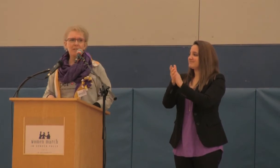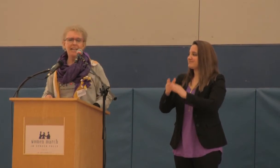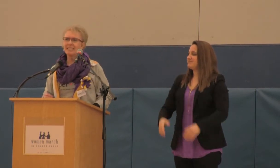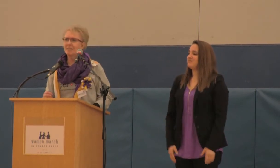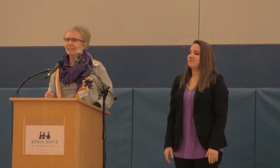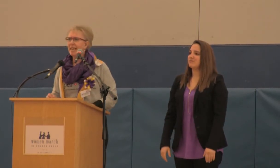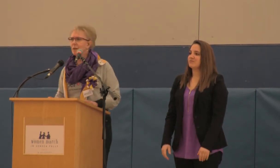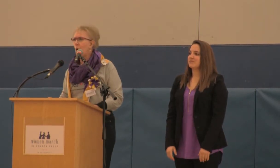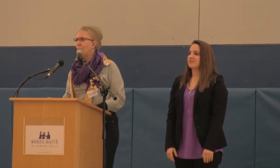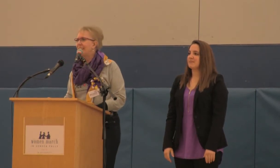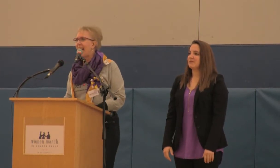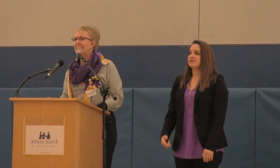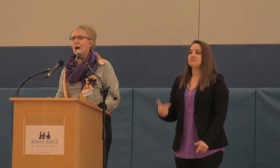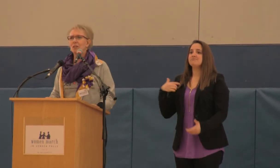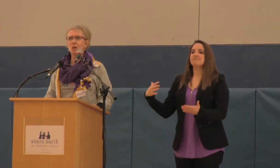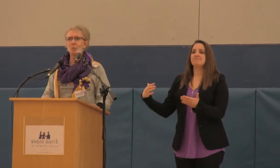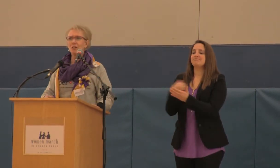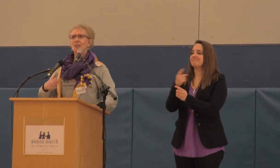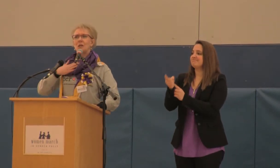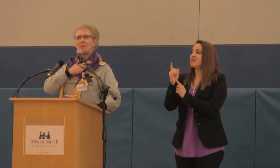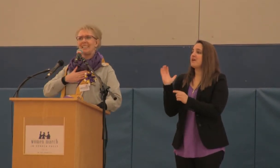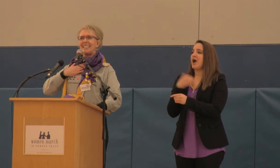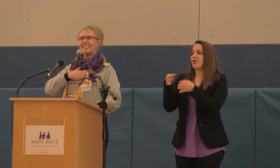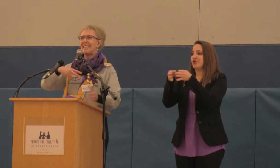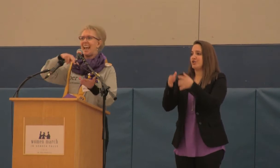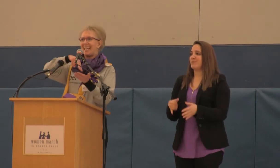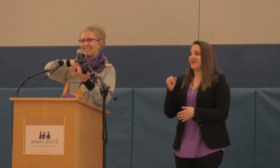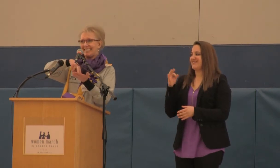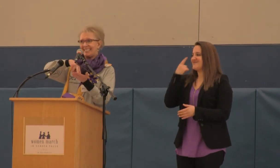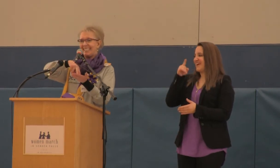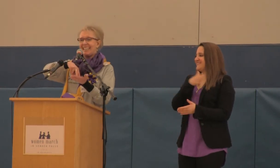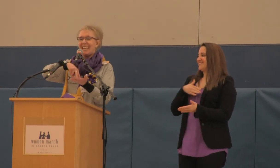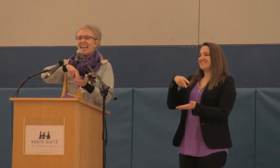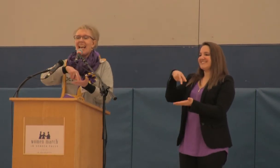And I would like to take a moment to ask our interpreters to please stand.